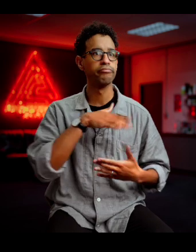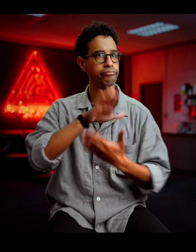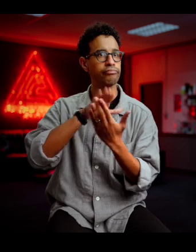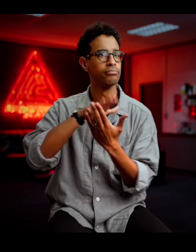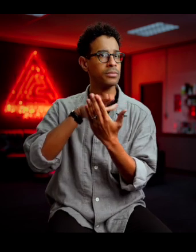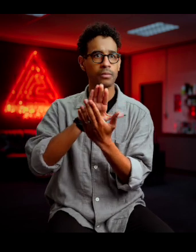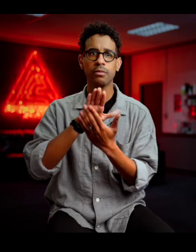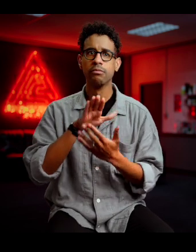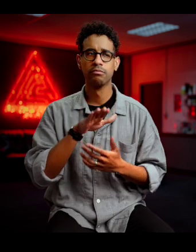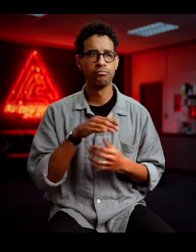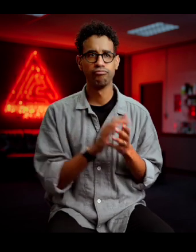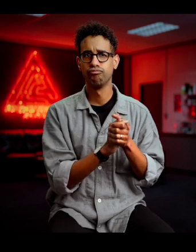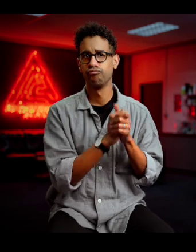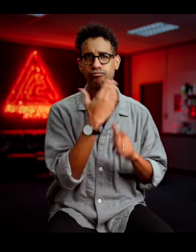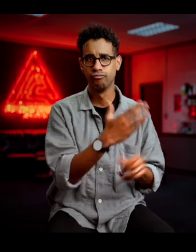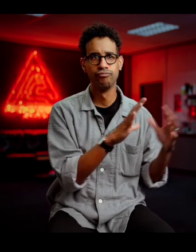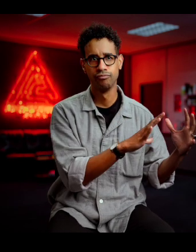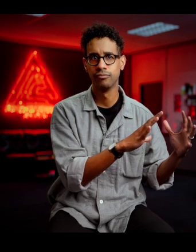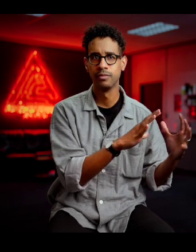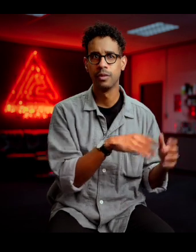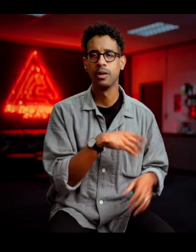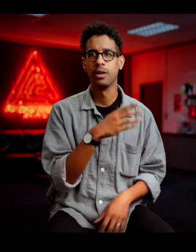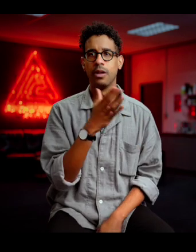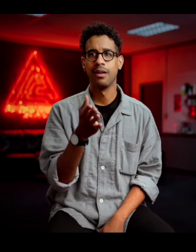I really appreciate that feedback and that open communication.